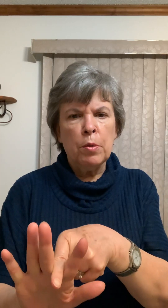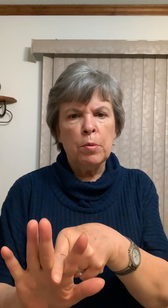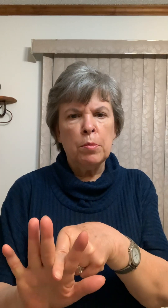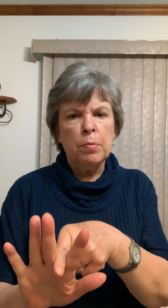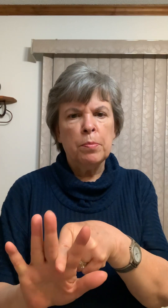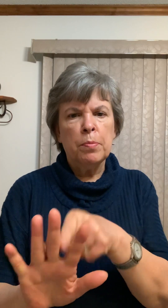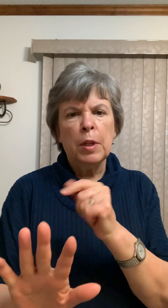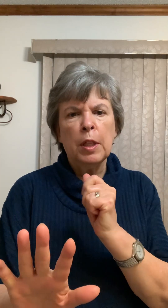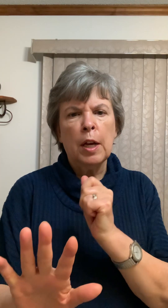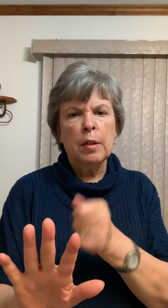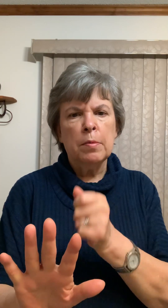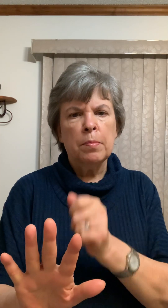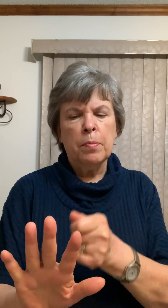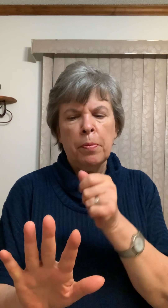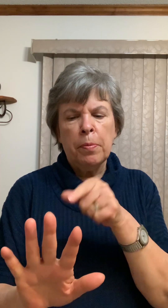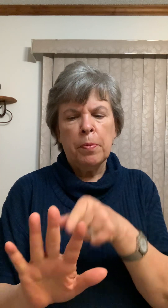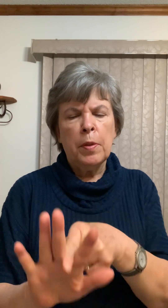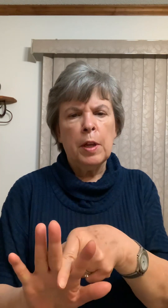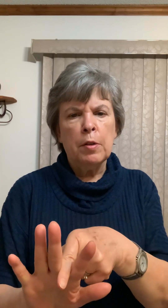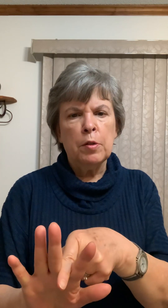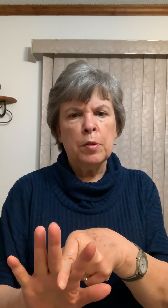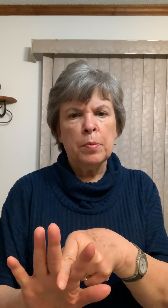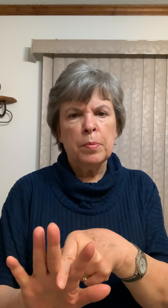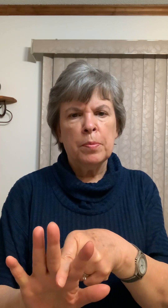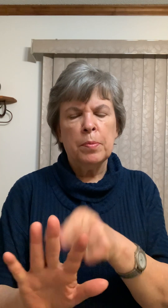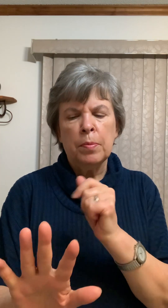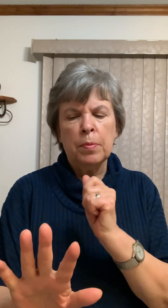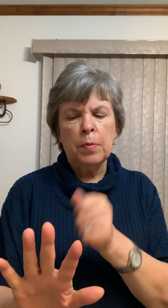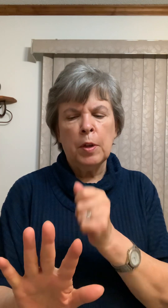through like that. Nails. Okay.